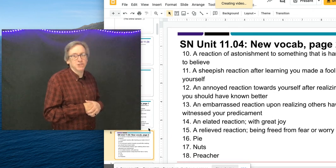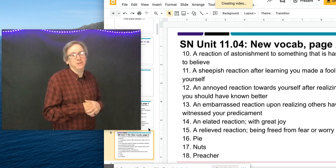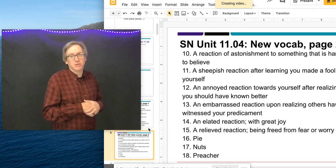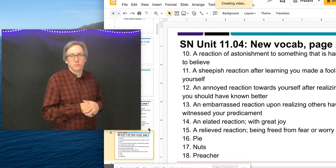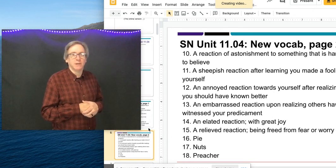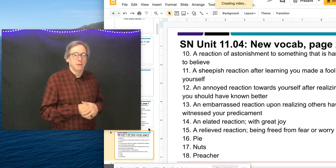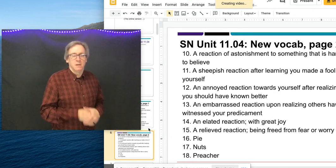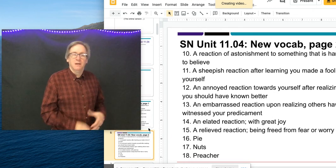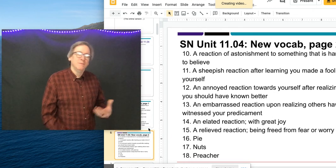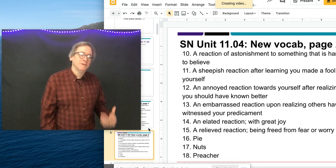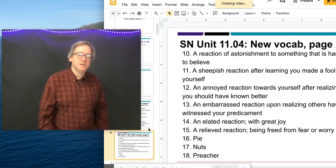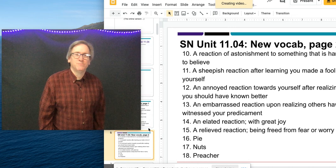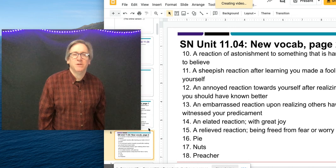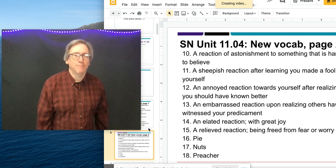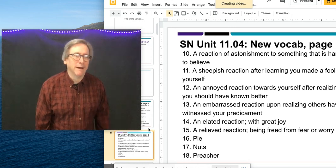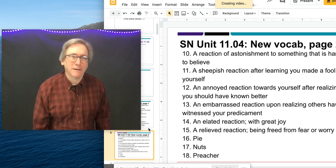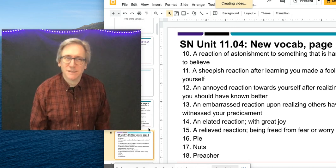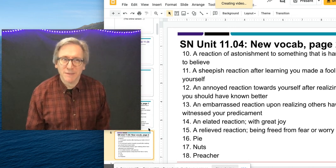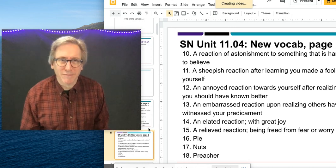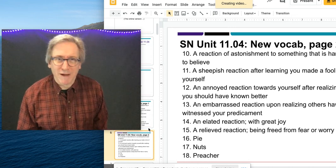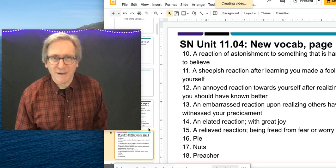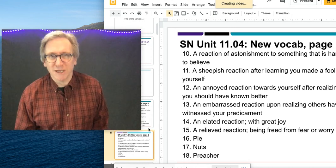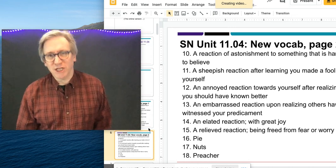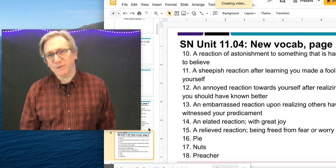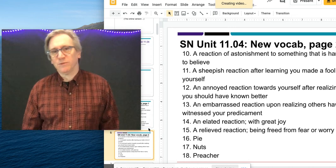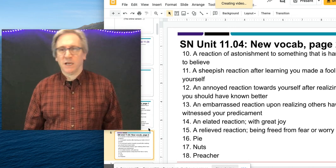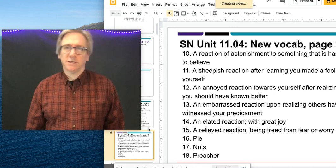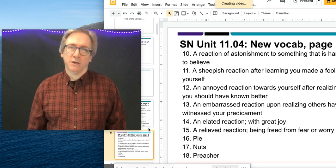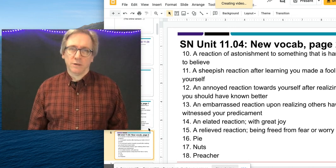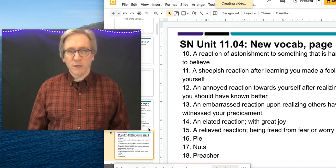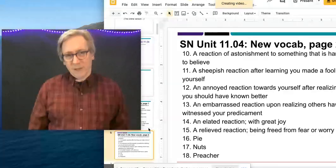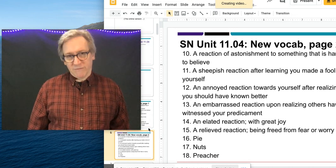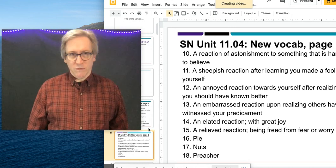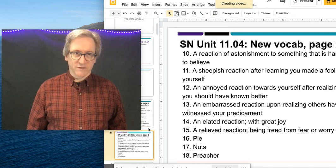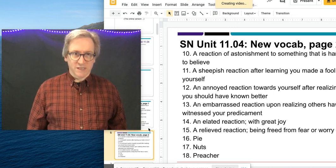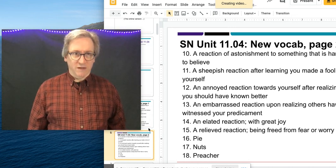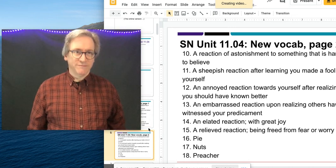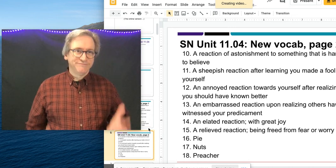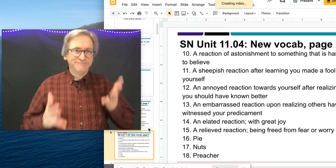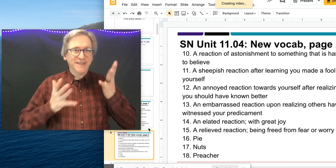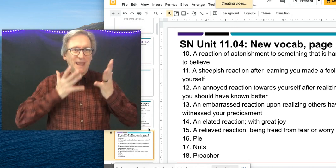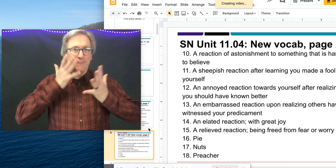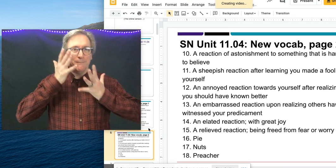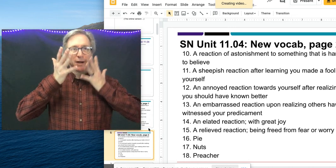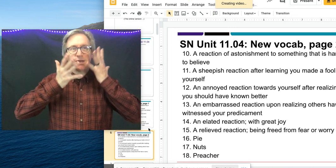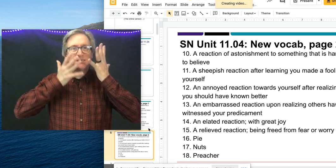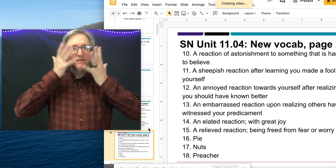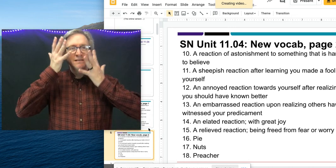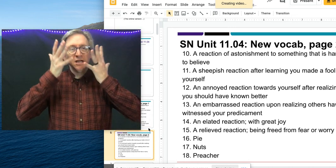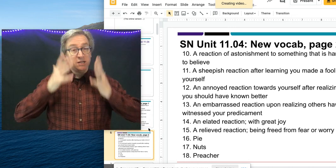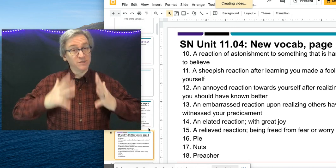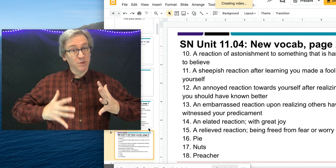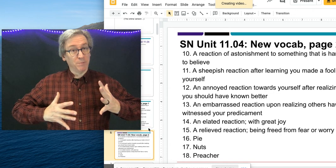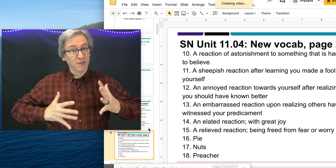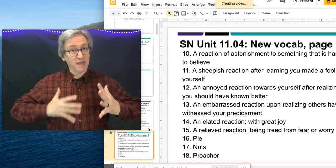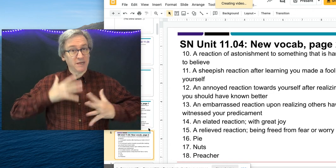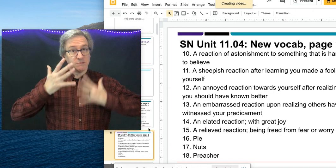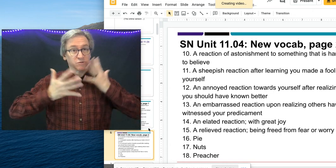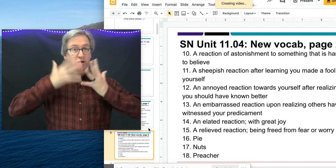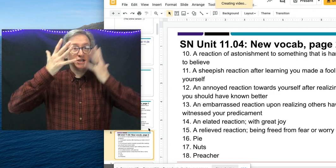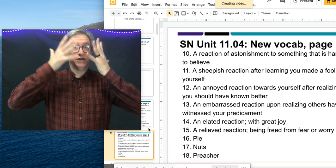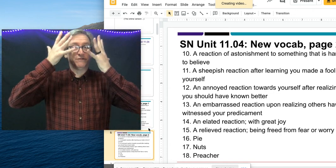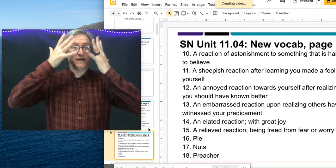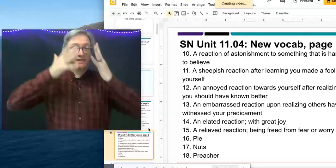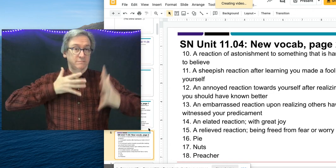Feeling a sheepish just put embarrassment, right? A sheepish reaction to learning you made a fool of yourself. Embarrassed. So the blood